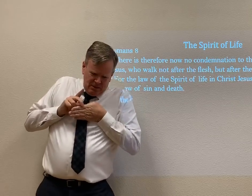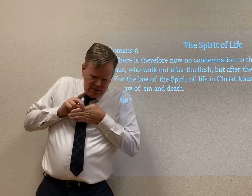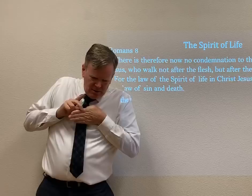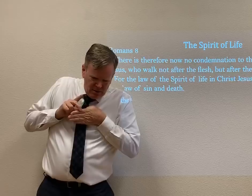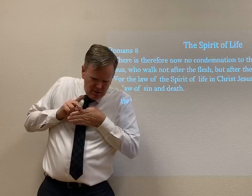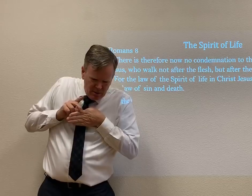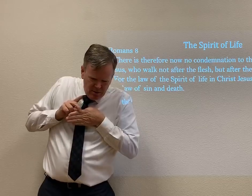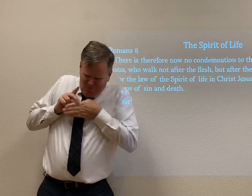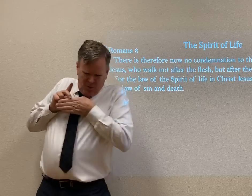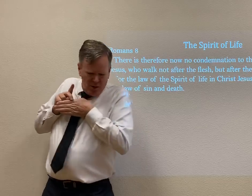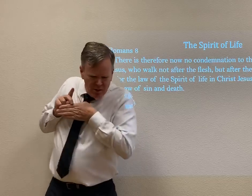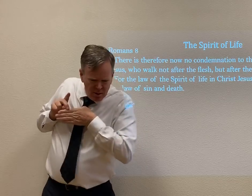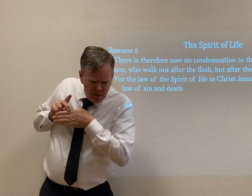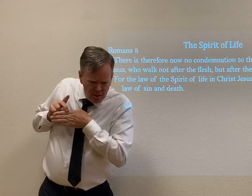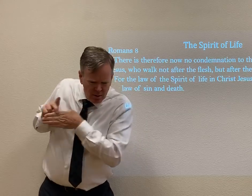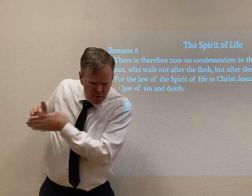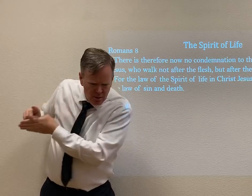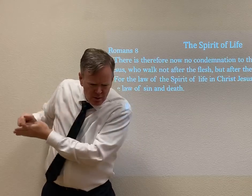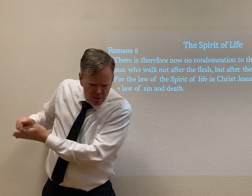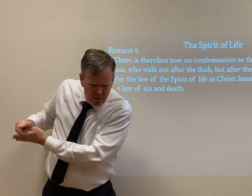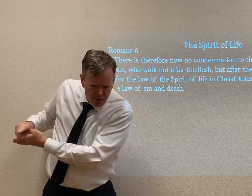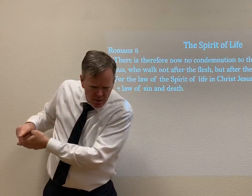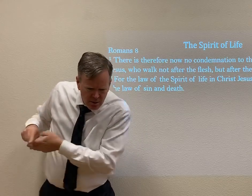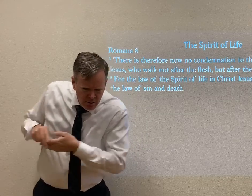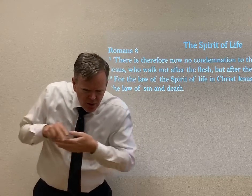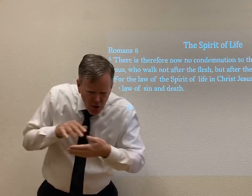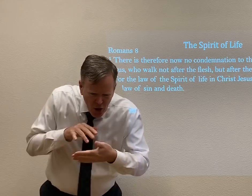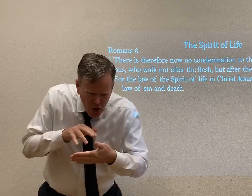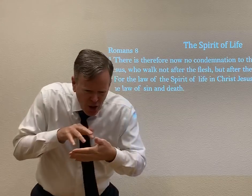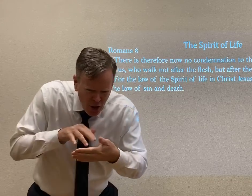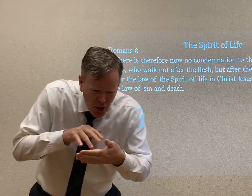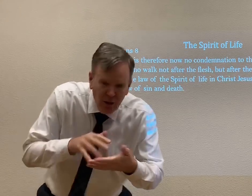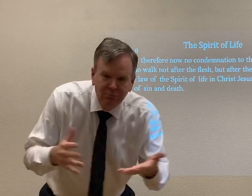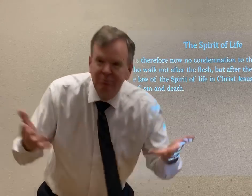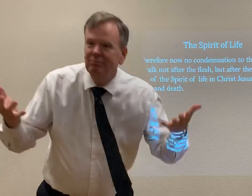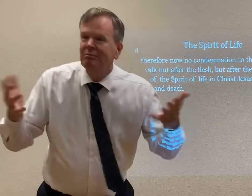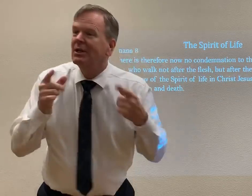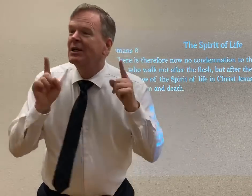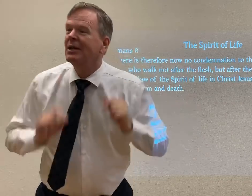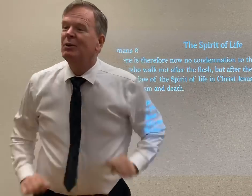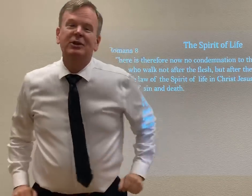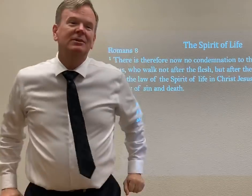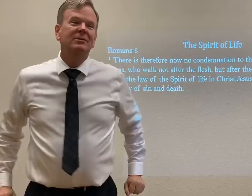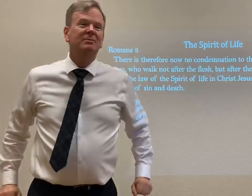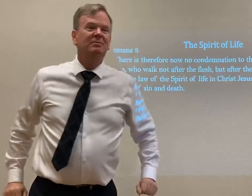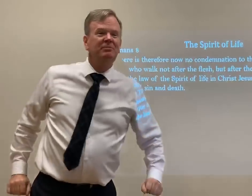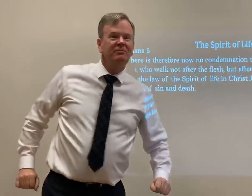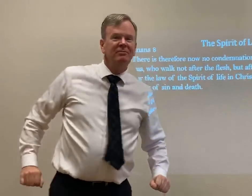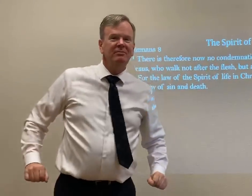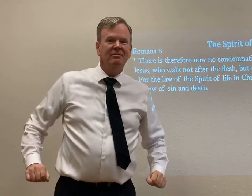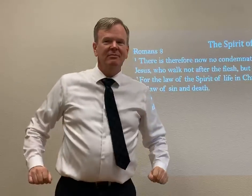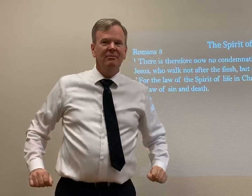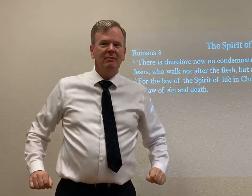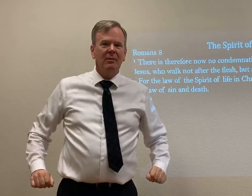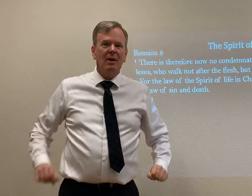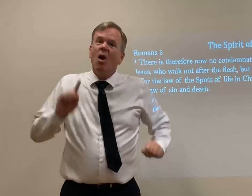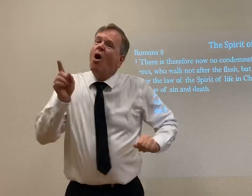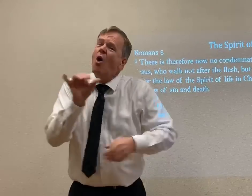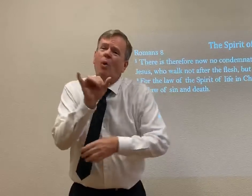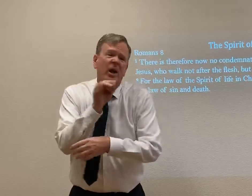discipline myself, but over time it gets easier, because once that I get to a certain point, discipline goes out the window because now I'm interested. Now I'm